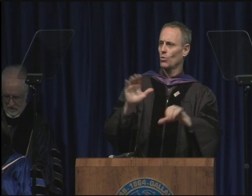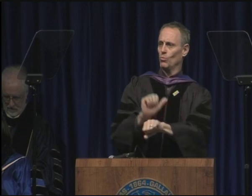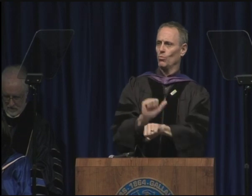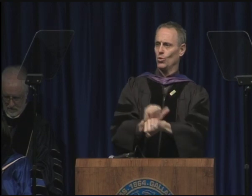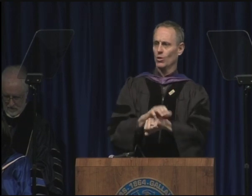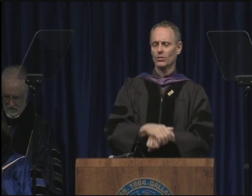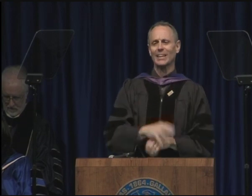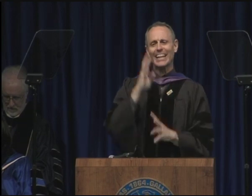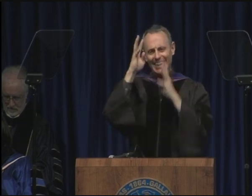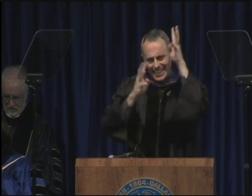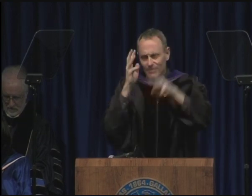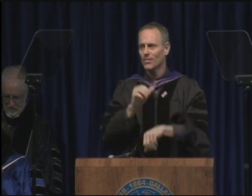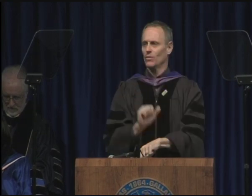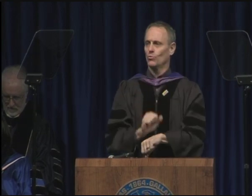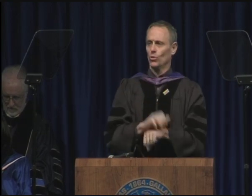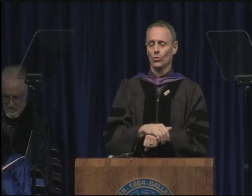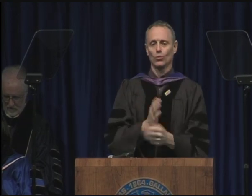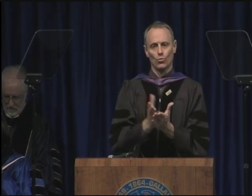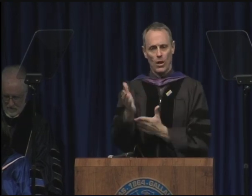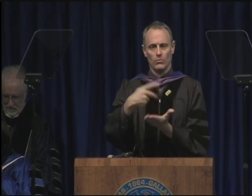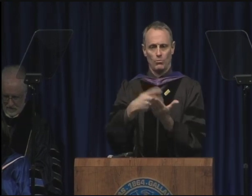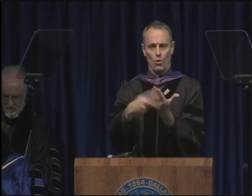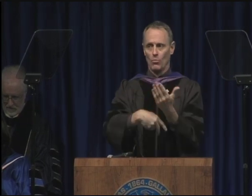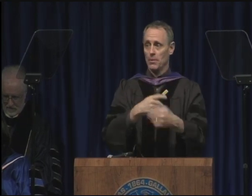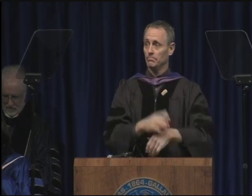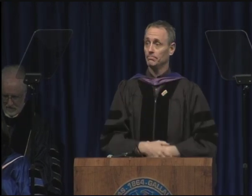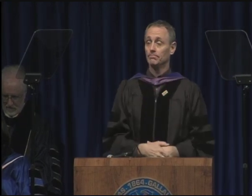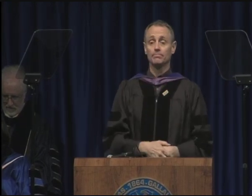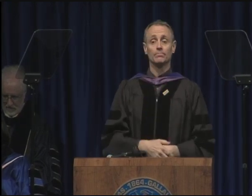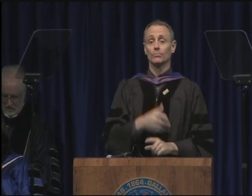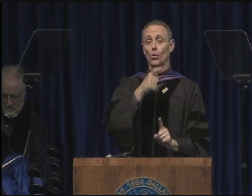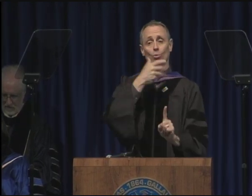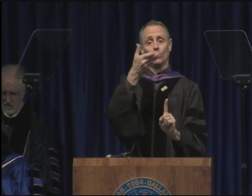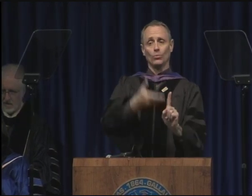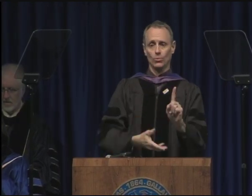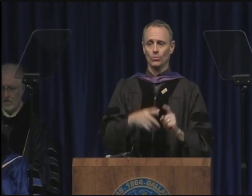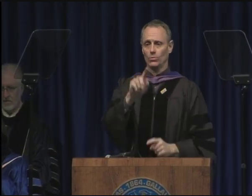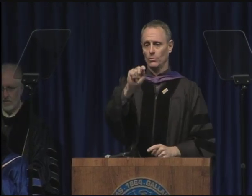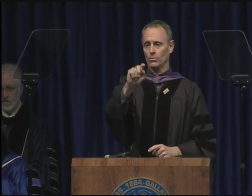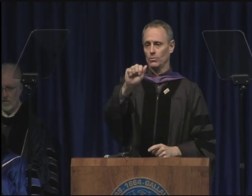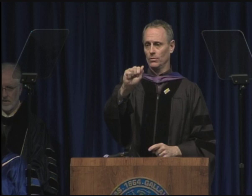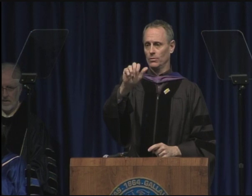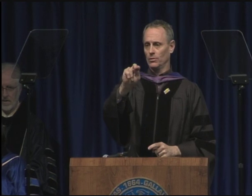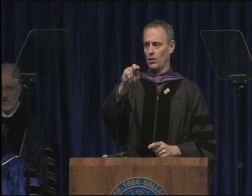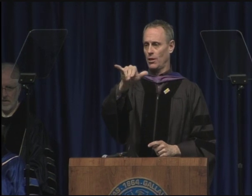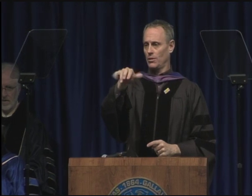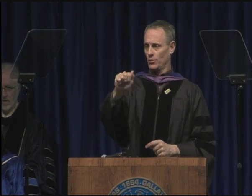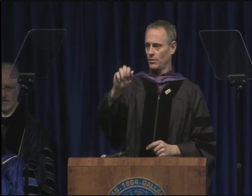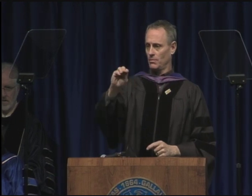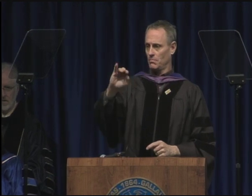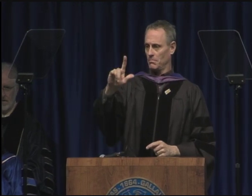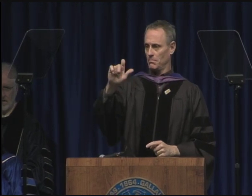stellar, innovative work throughout her program. This award goes to Tanya